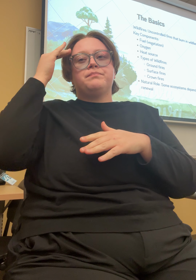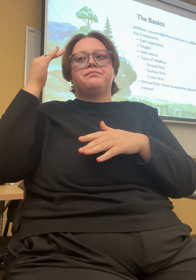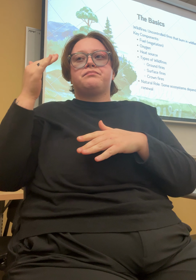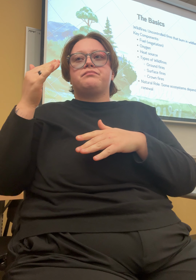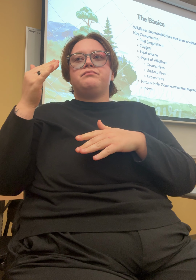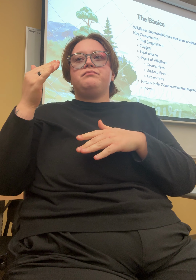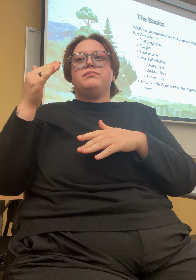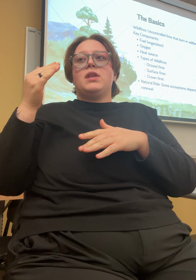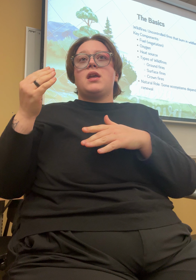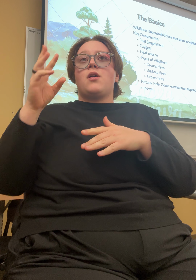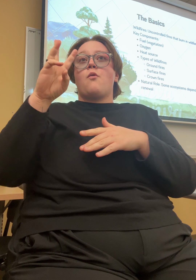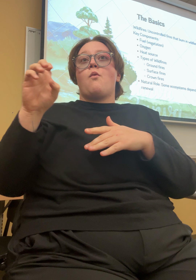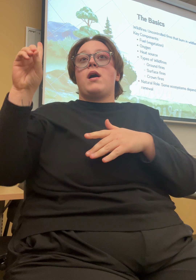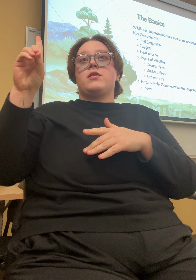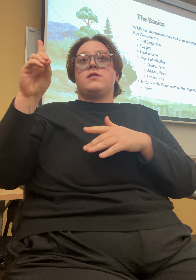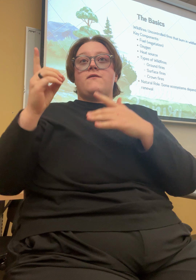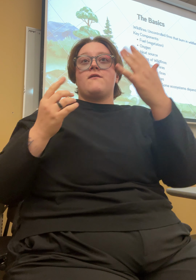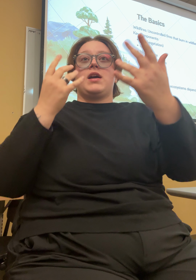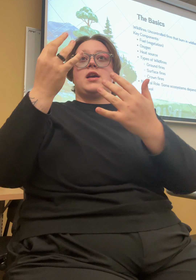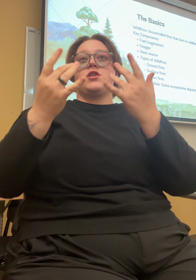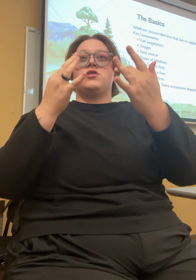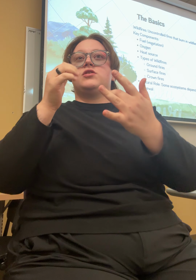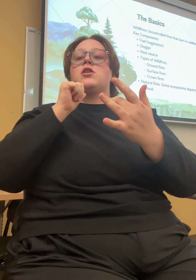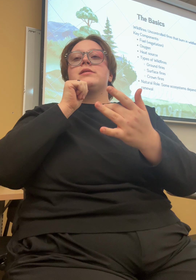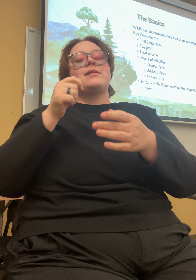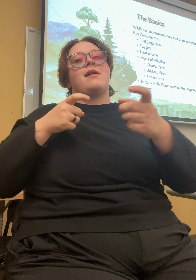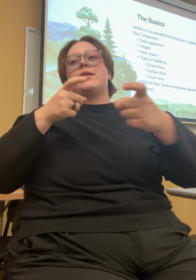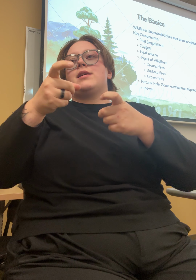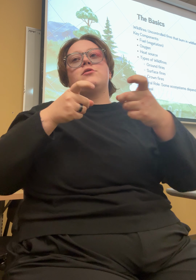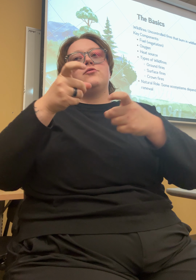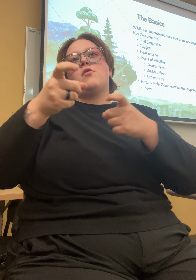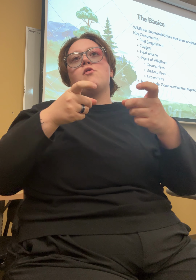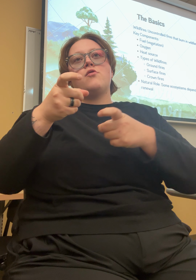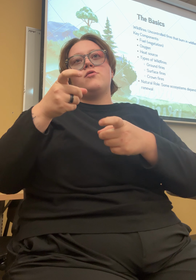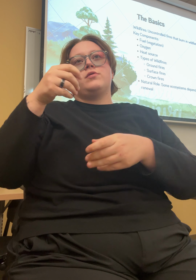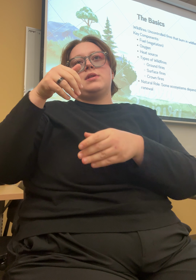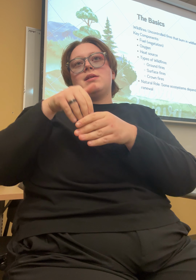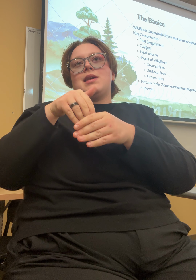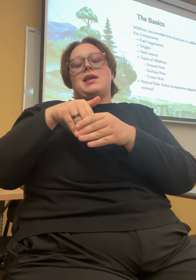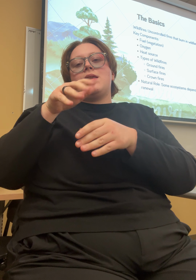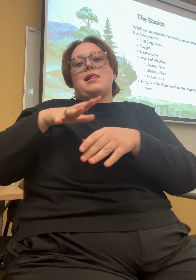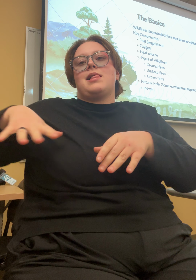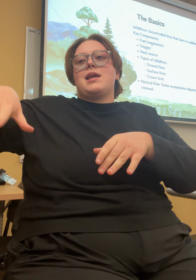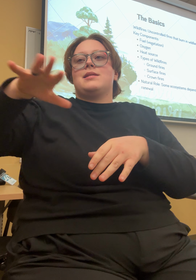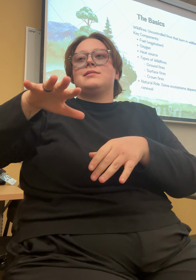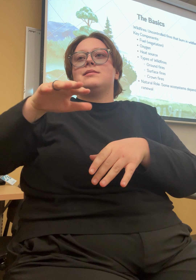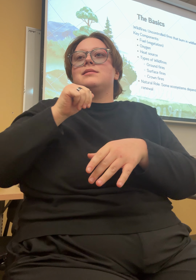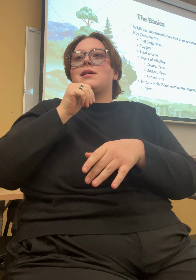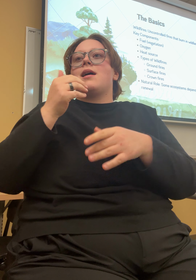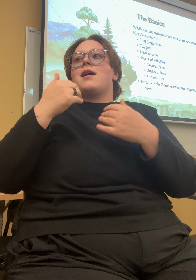burn in wildland vegetation can be dangerous if not